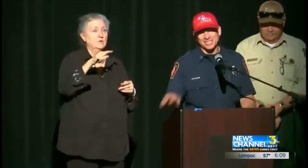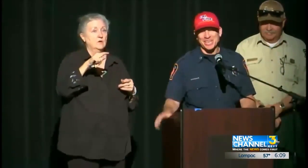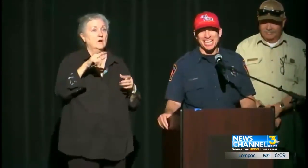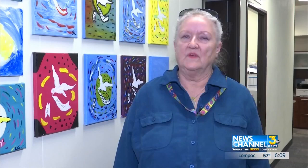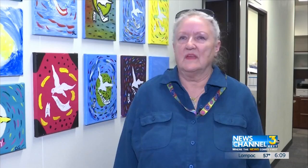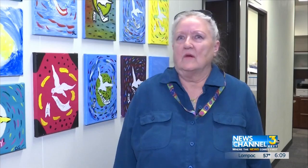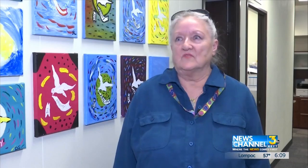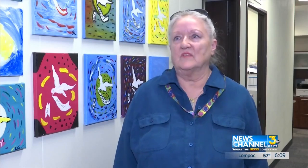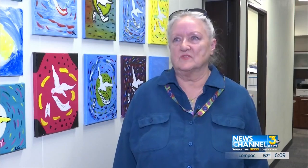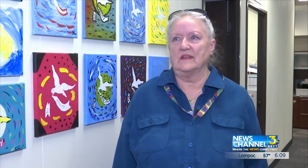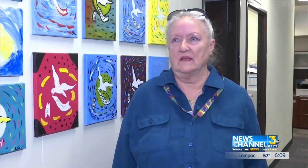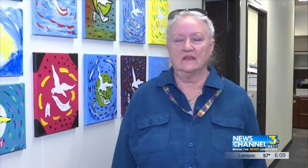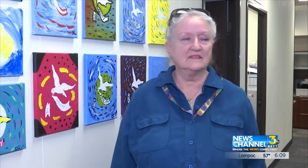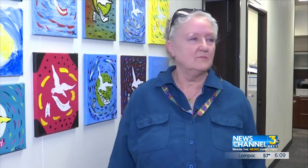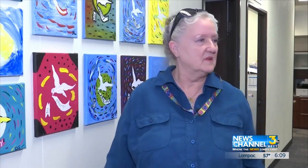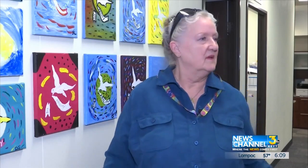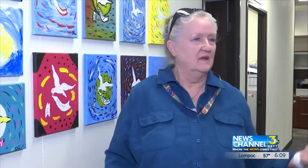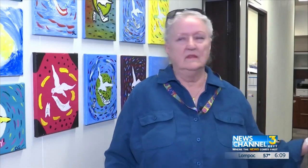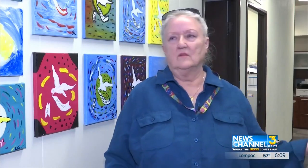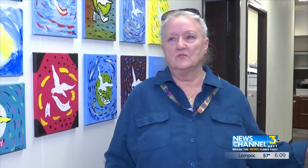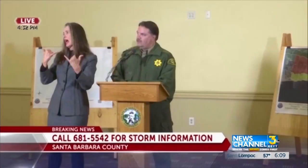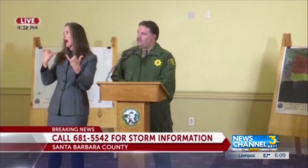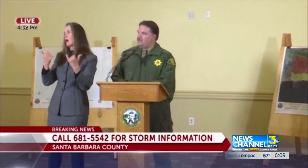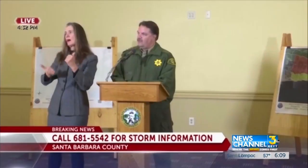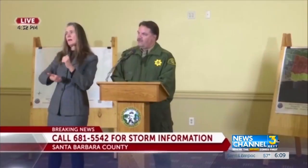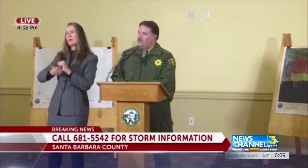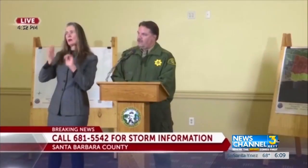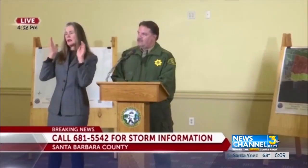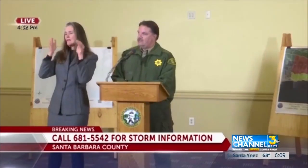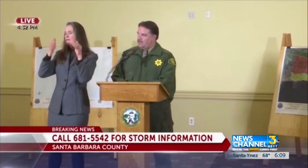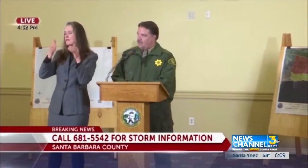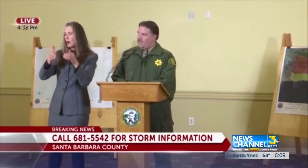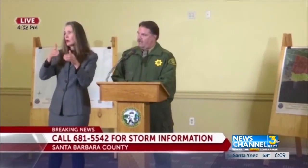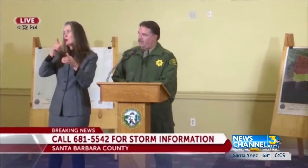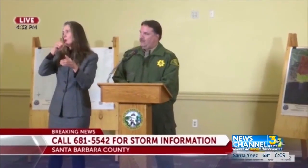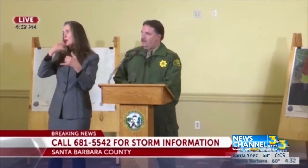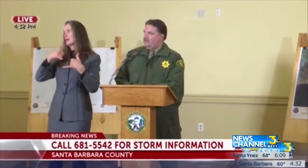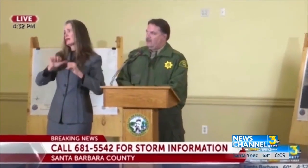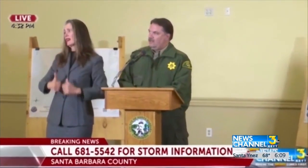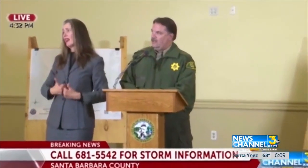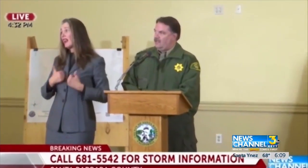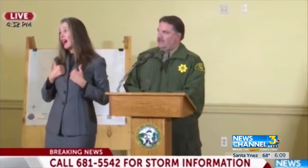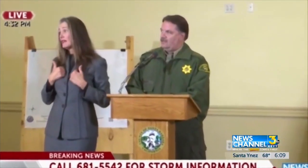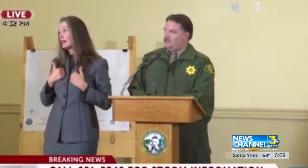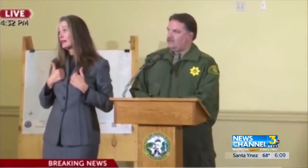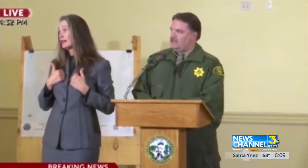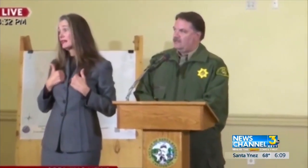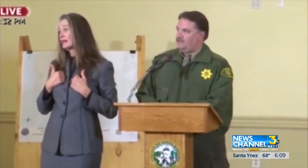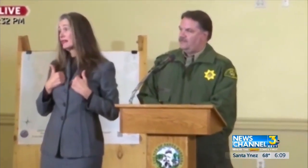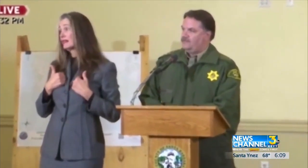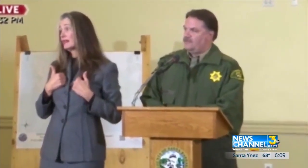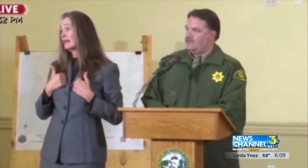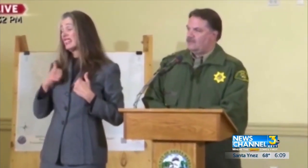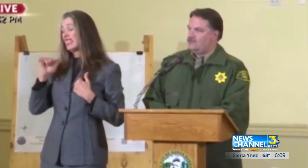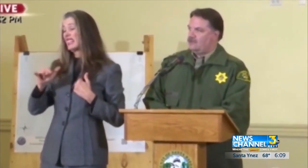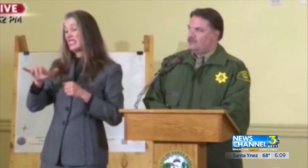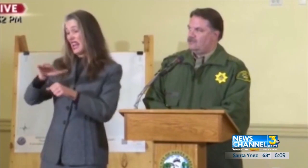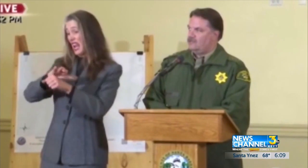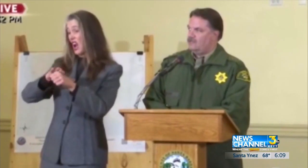But it was it was frustrating, except, you know, you turn it on and Katie's there doing it. Katie is Katie Voice. Yes, Voice